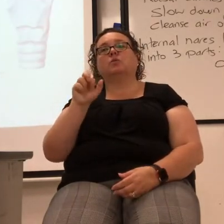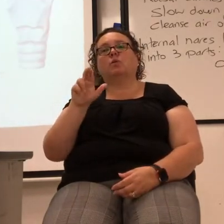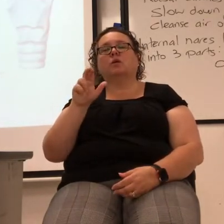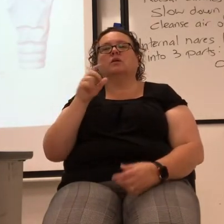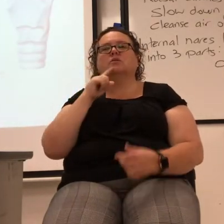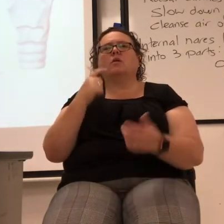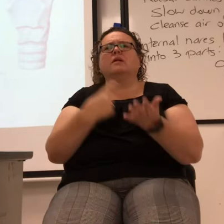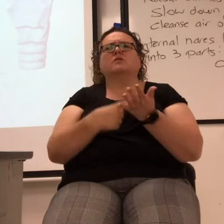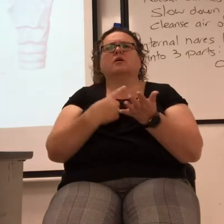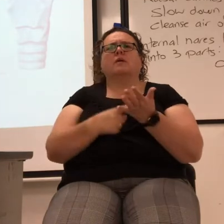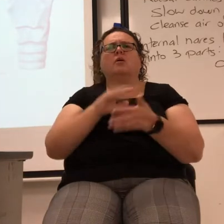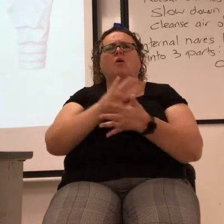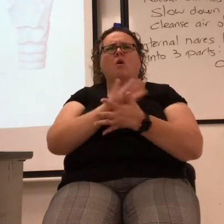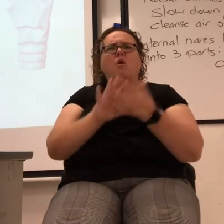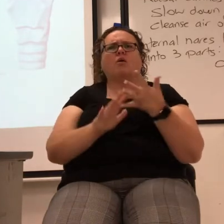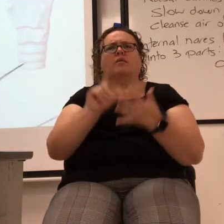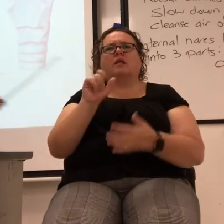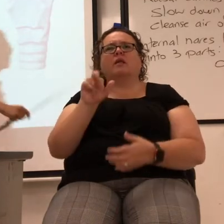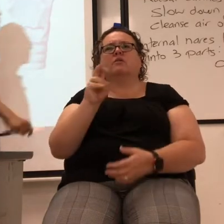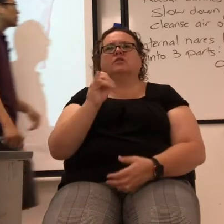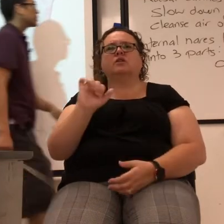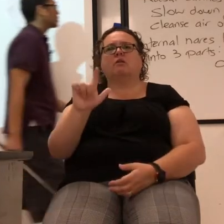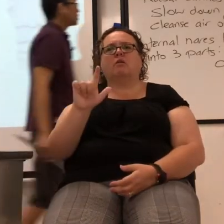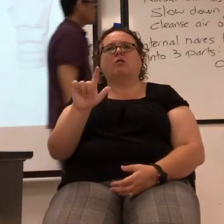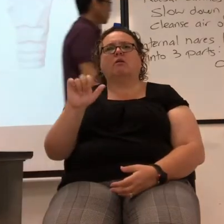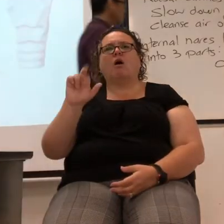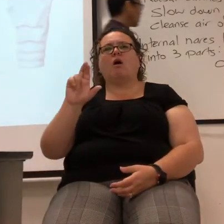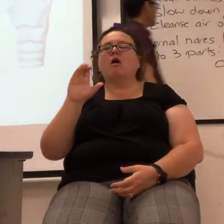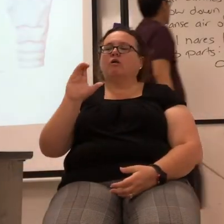laryngeal cartilages you're supposed to know.